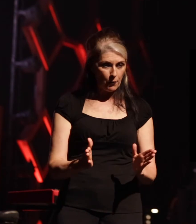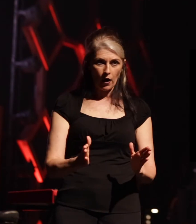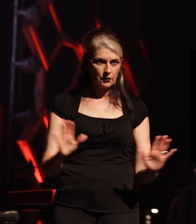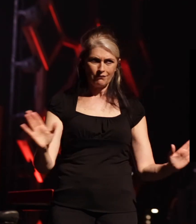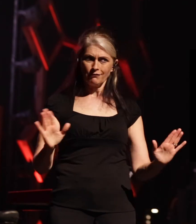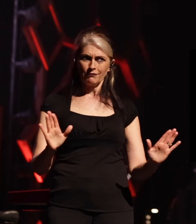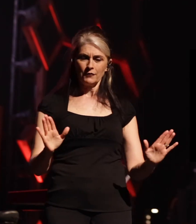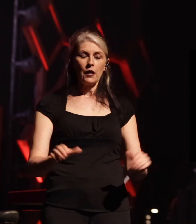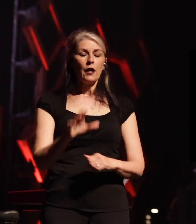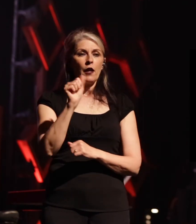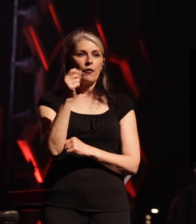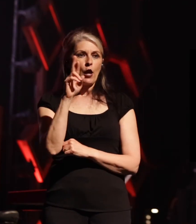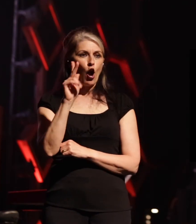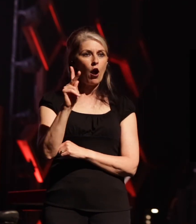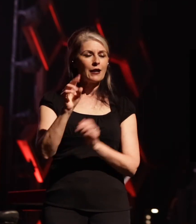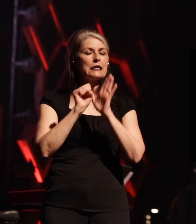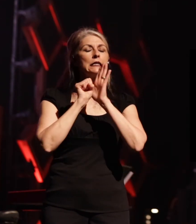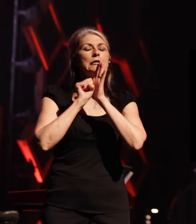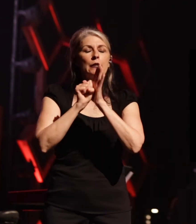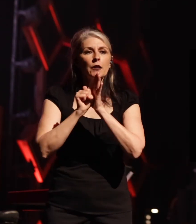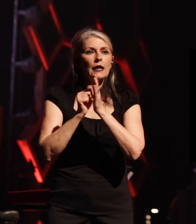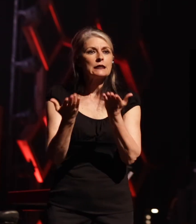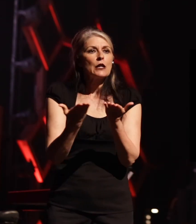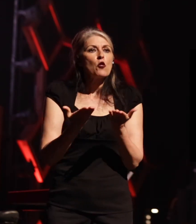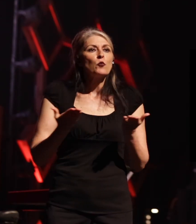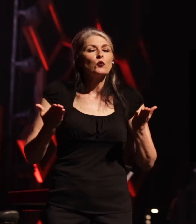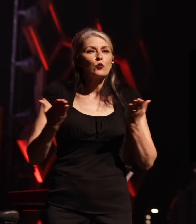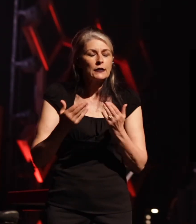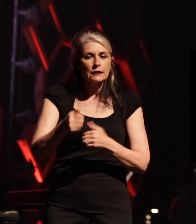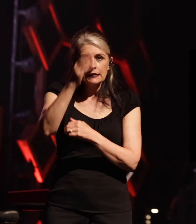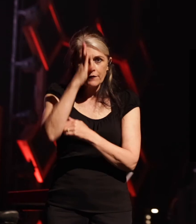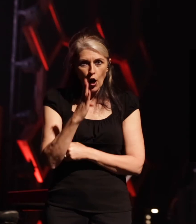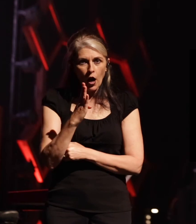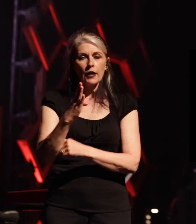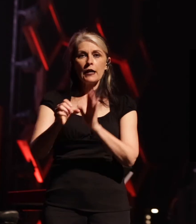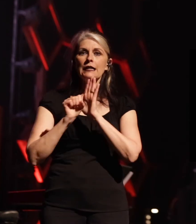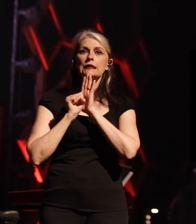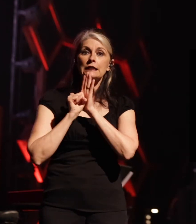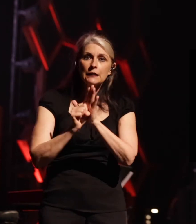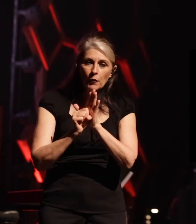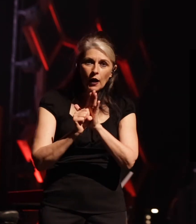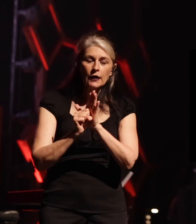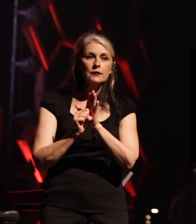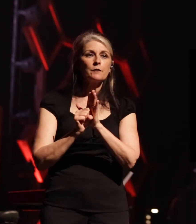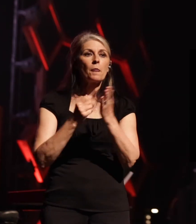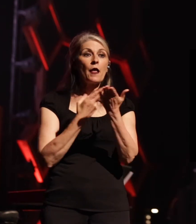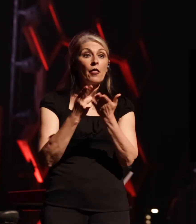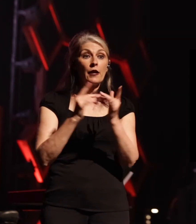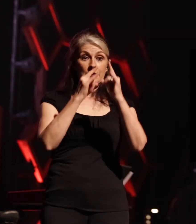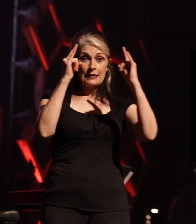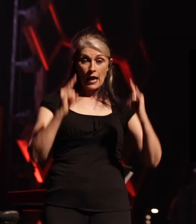would symbolize the presence of God. The ark would symbolize his presence. The tabernacle would house